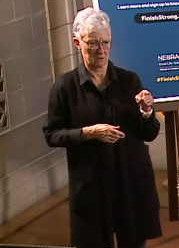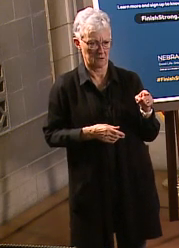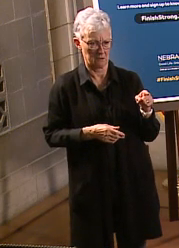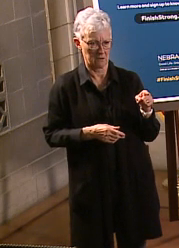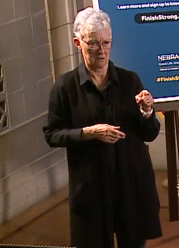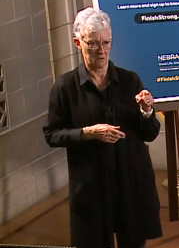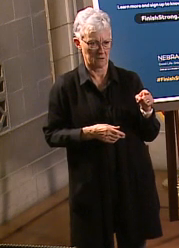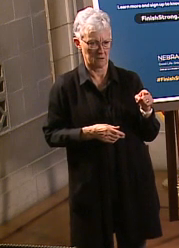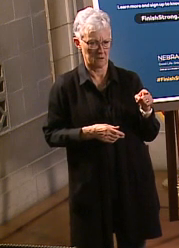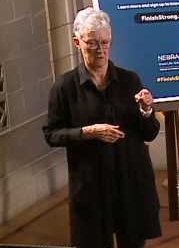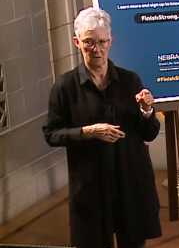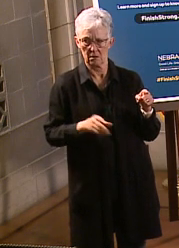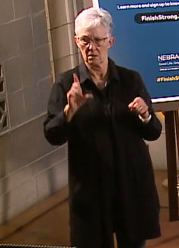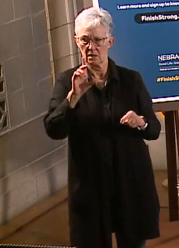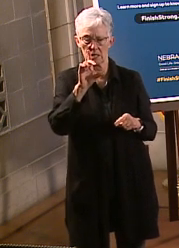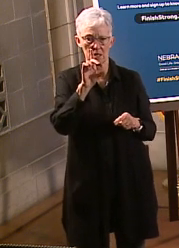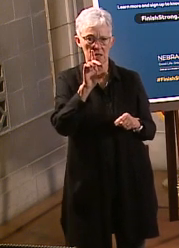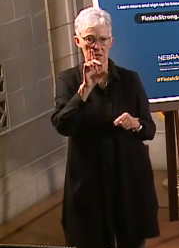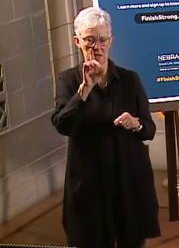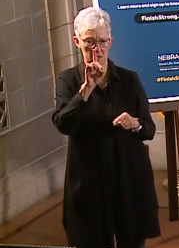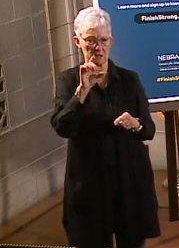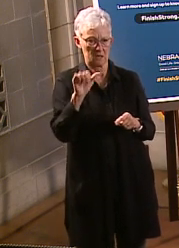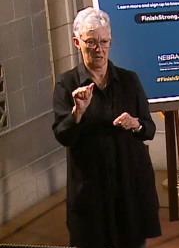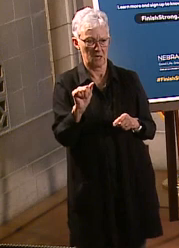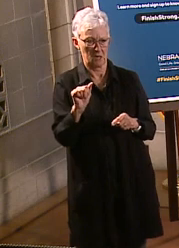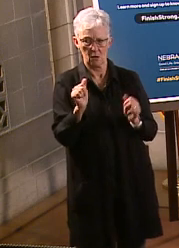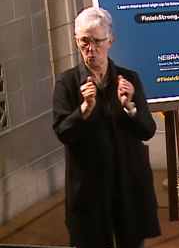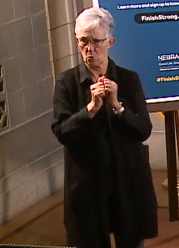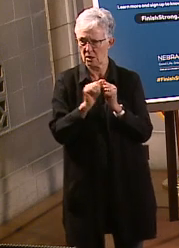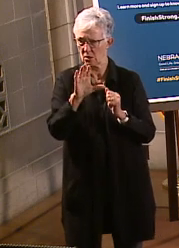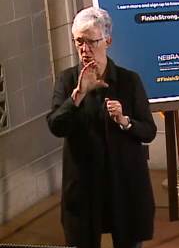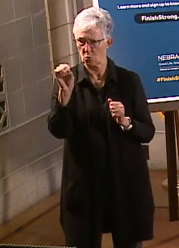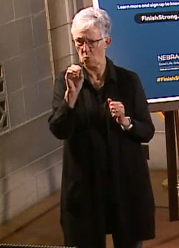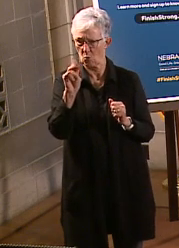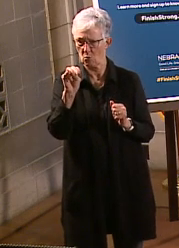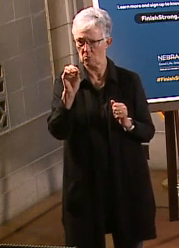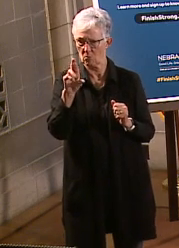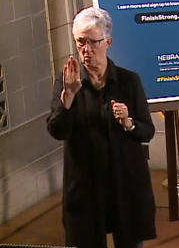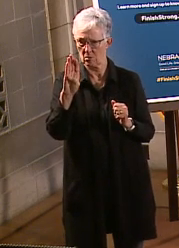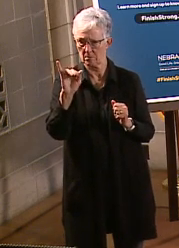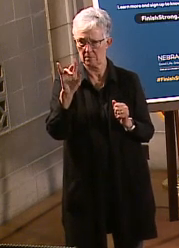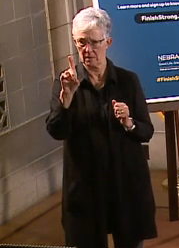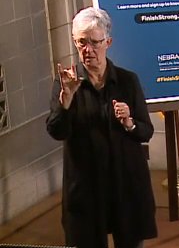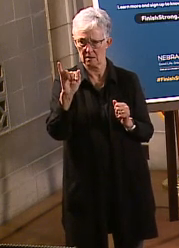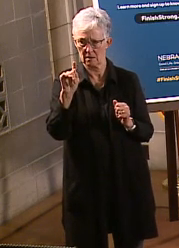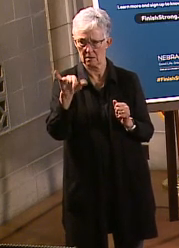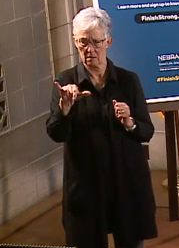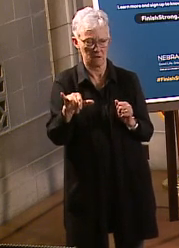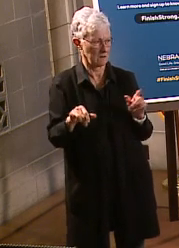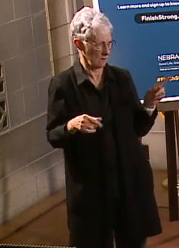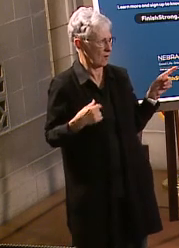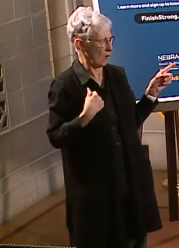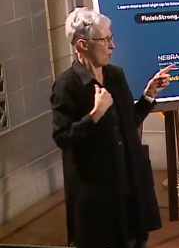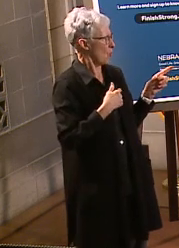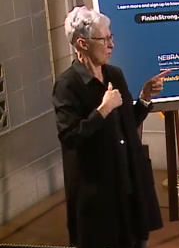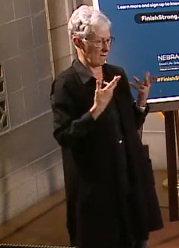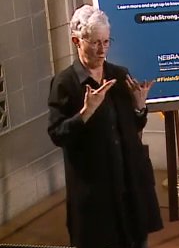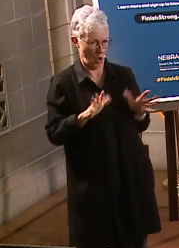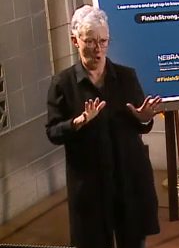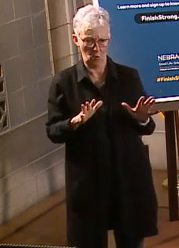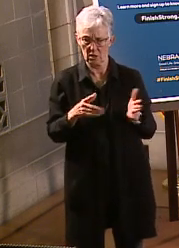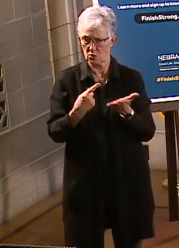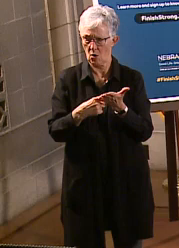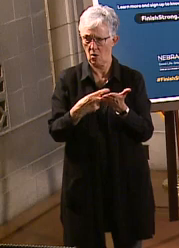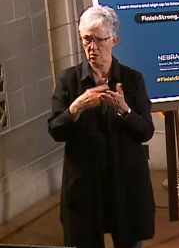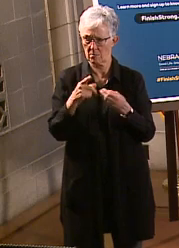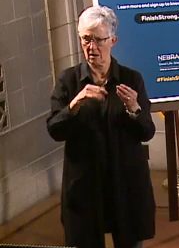here? comorbidities, Do you mean comorbidities? If it means comorbidities, again, we've talked about that age being is the